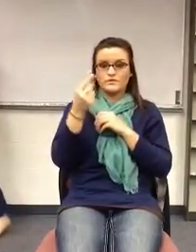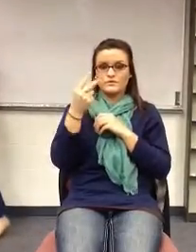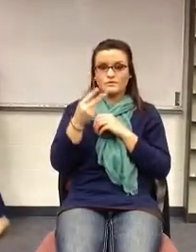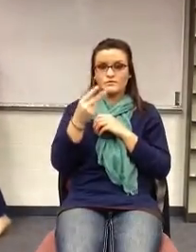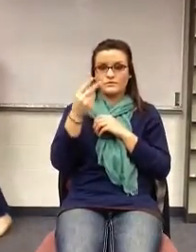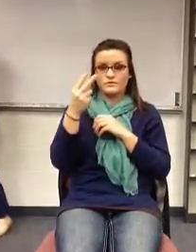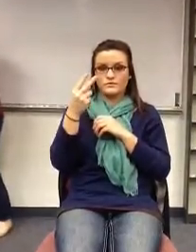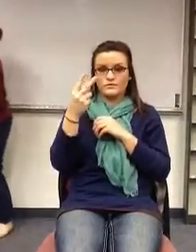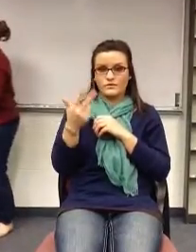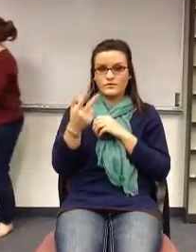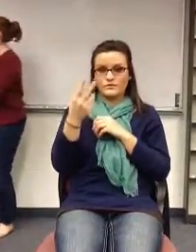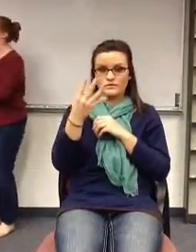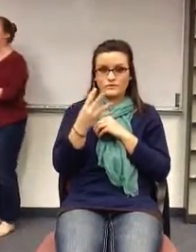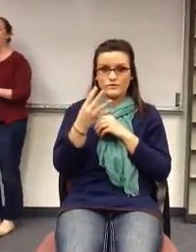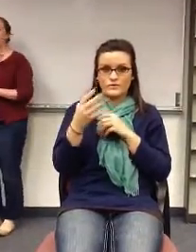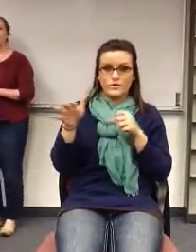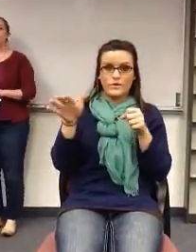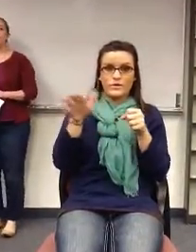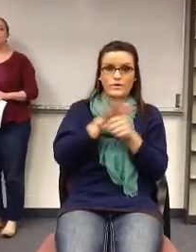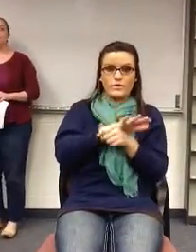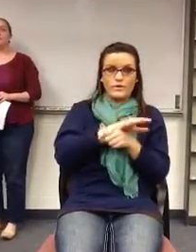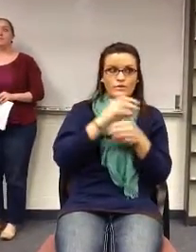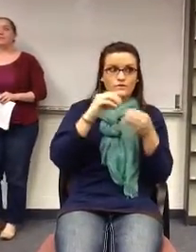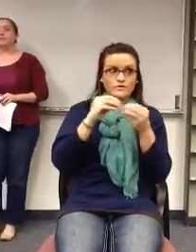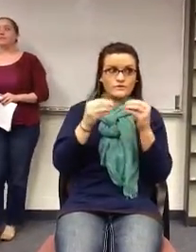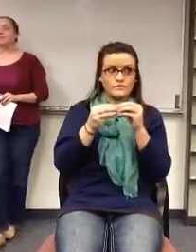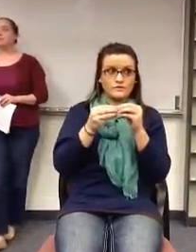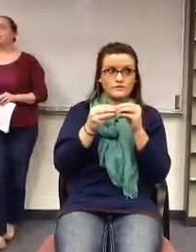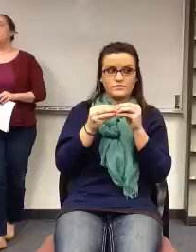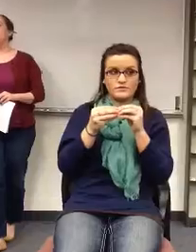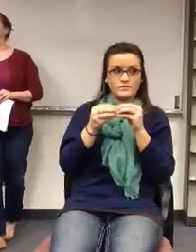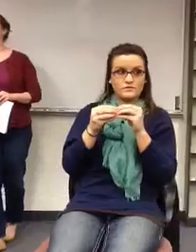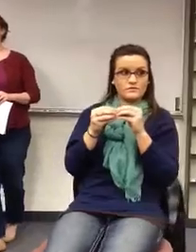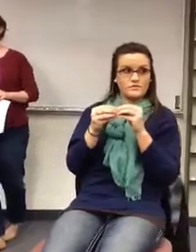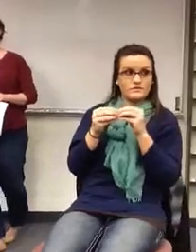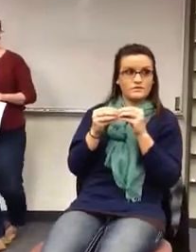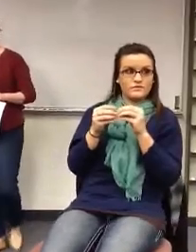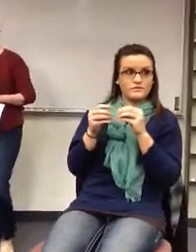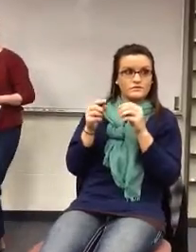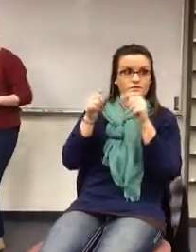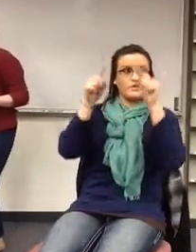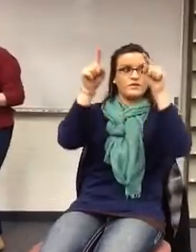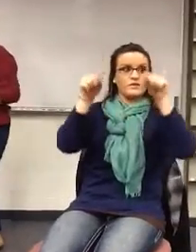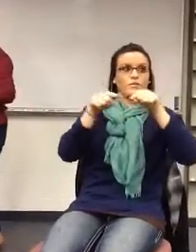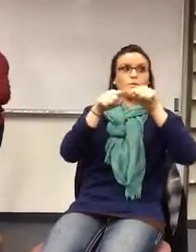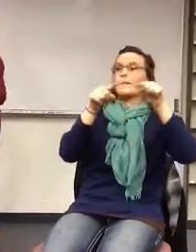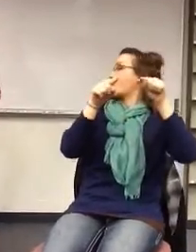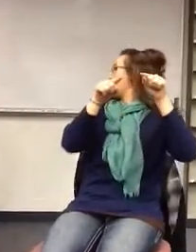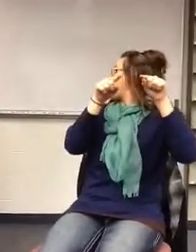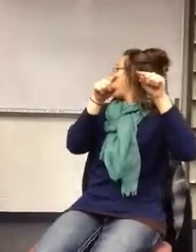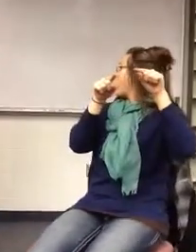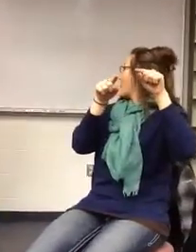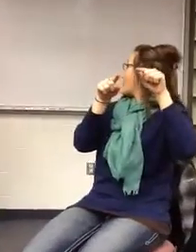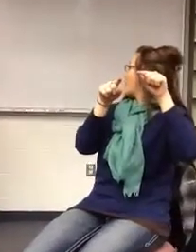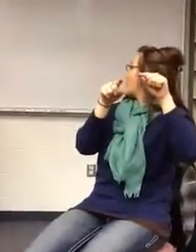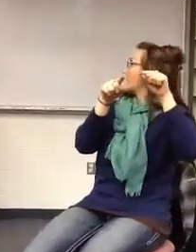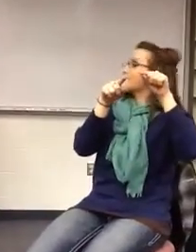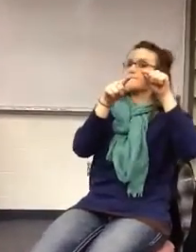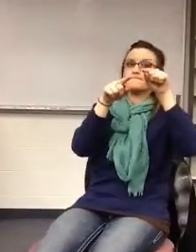Whole number is the one above it. The only difference between a whole number and a natural is that whole numbers include